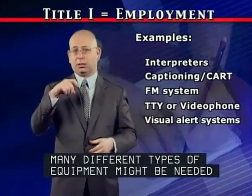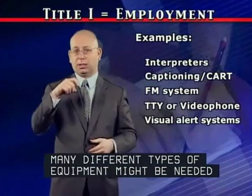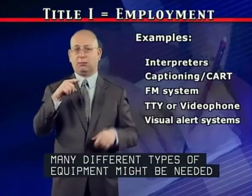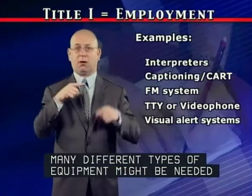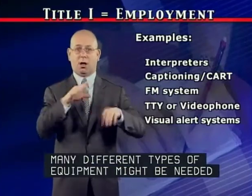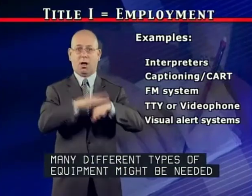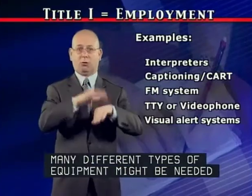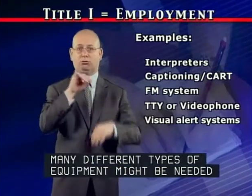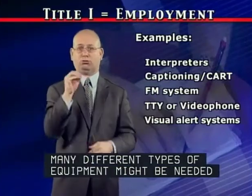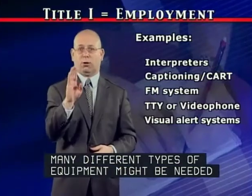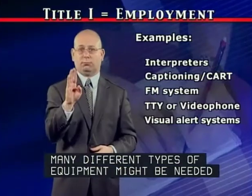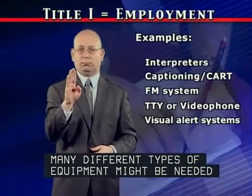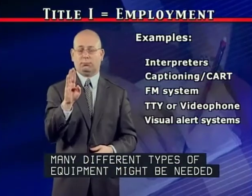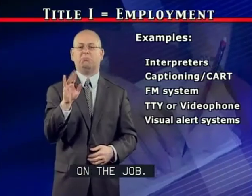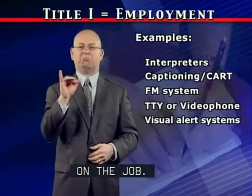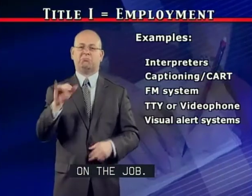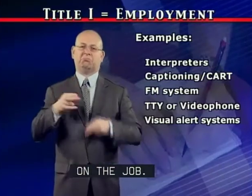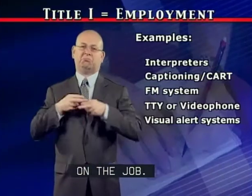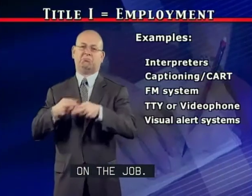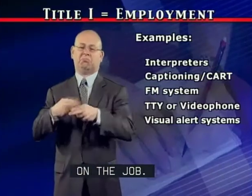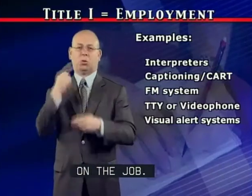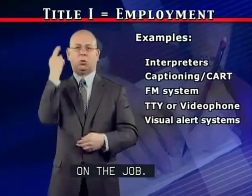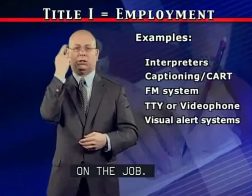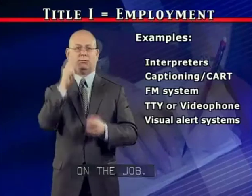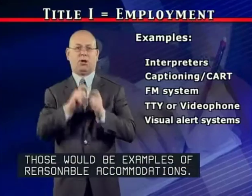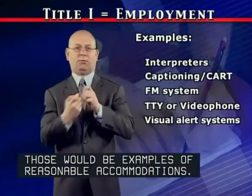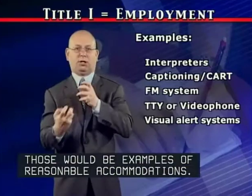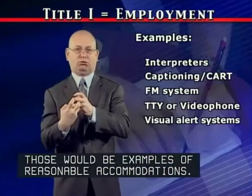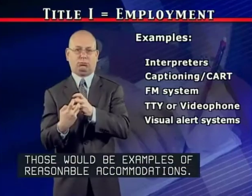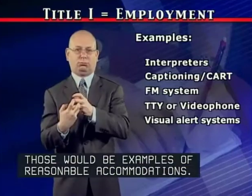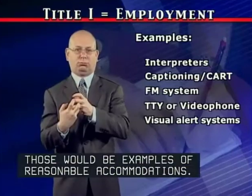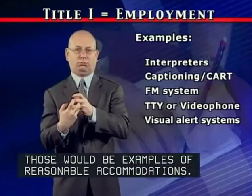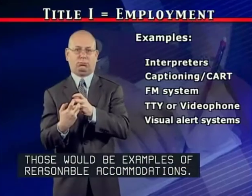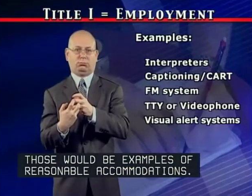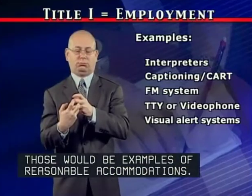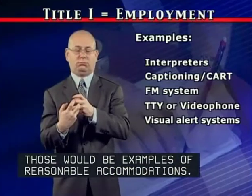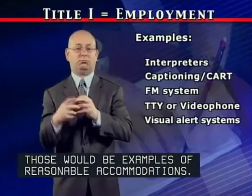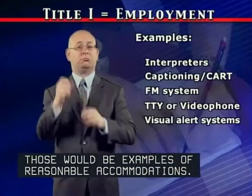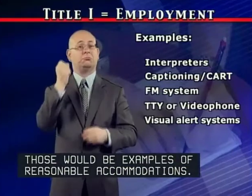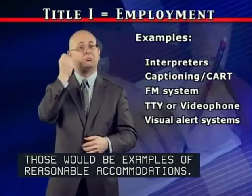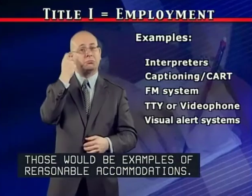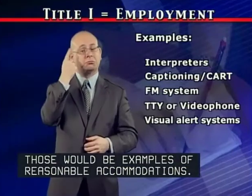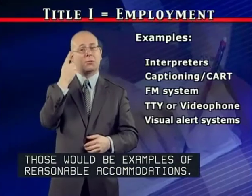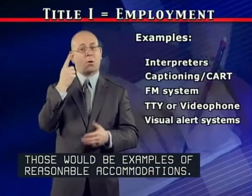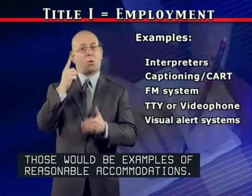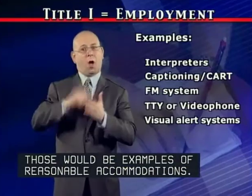Many different types of equipment might be needed on the job. Those would be examples of reasonable